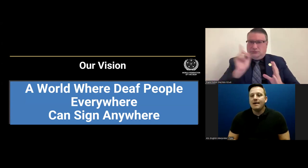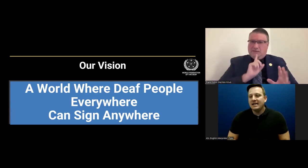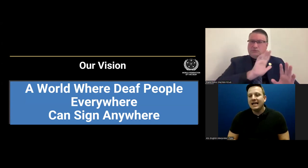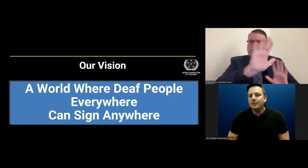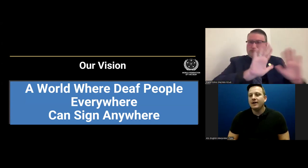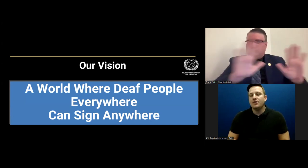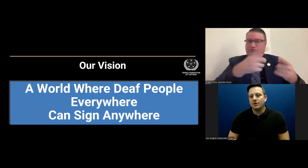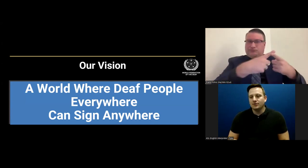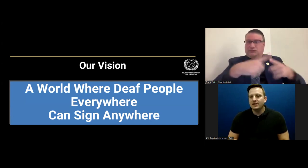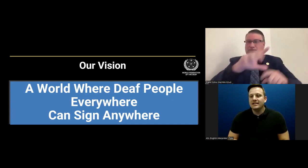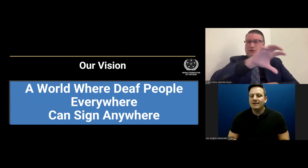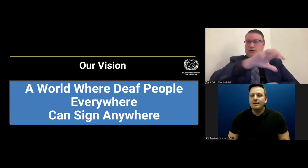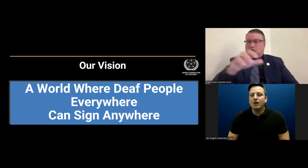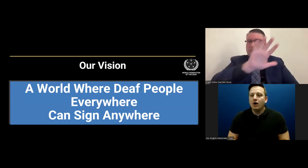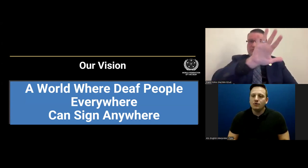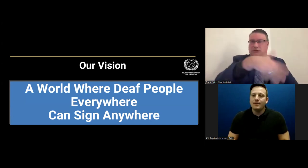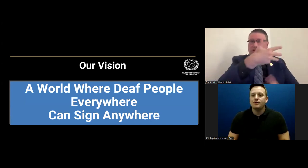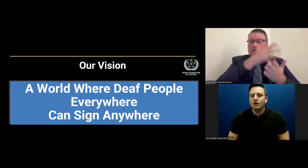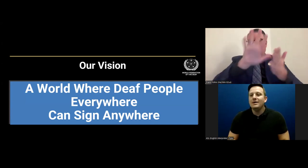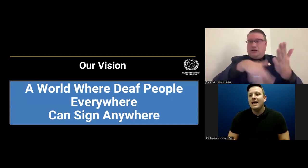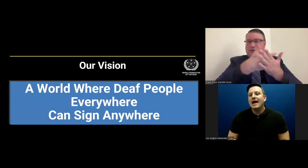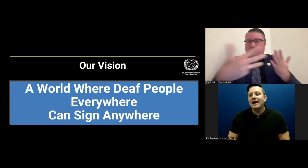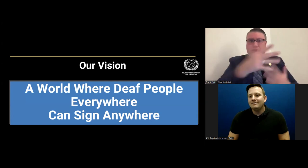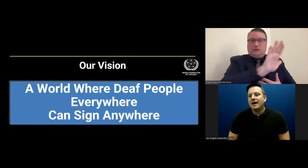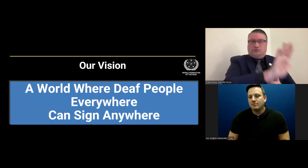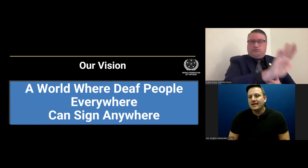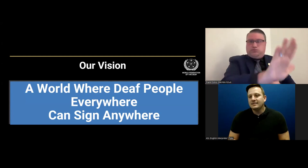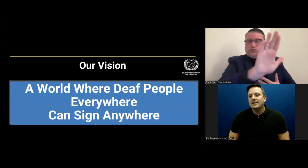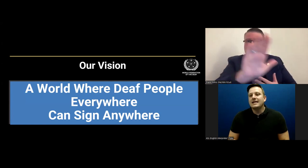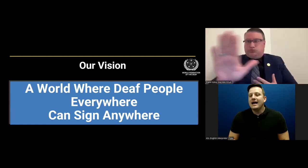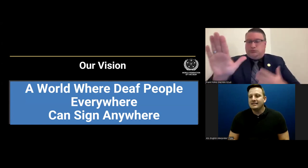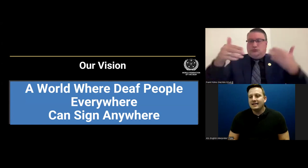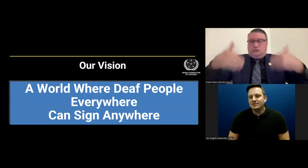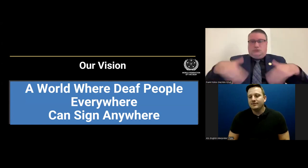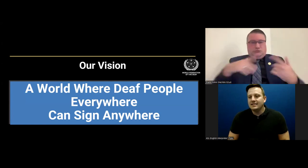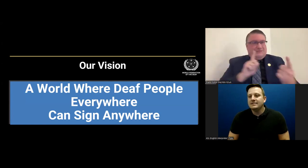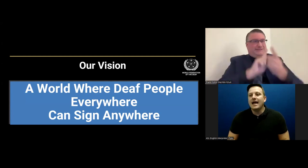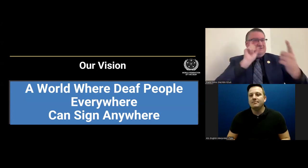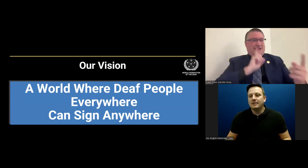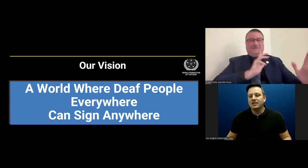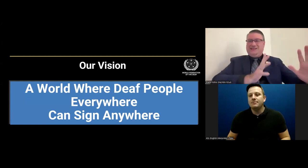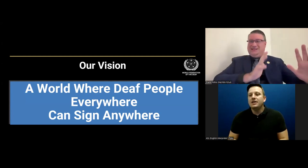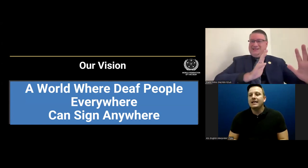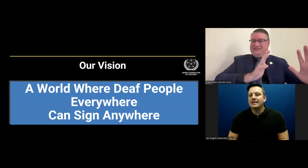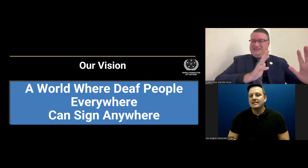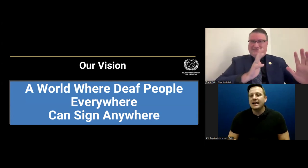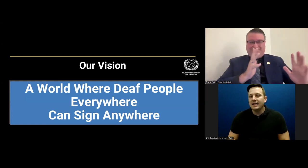happen anywhere in the world. The deaf people all around the globe have that right to access services and be able to communicate in sign